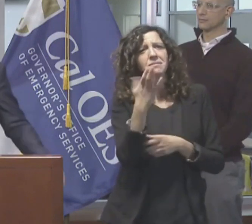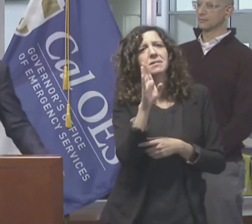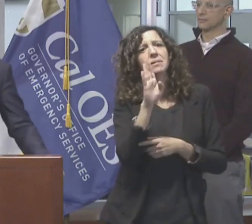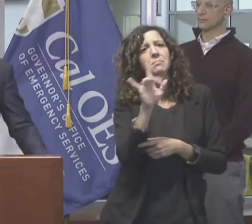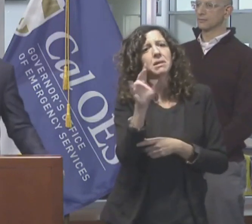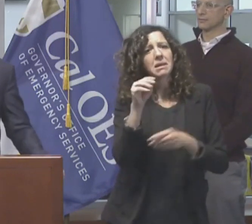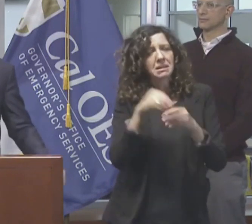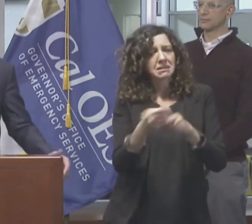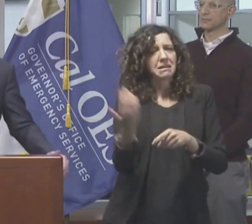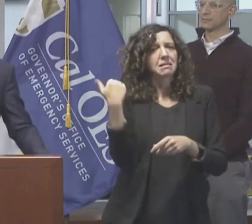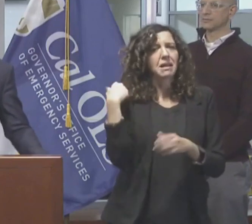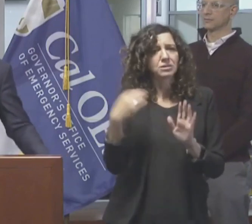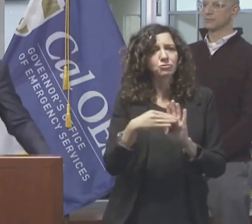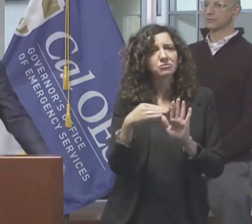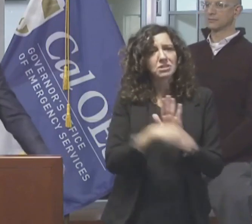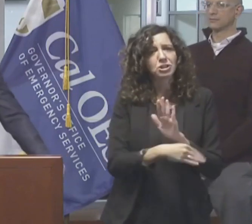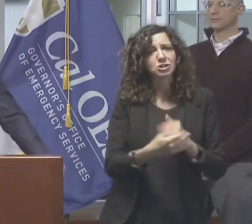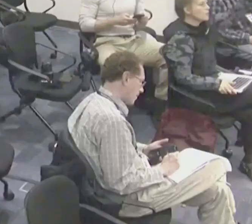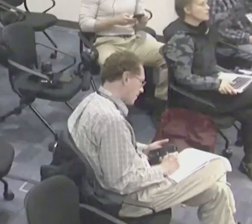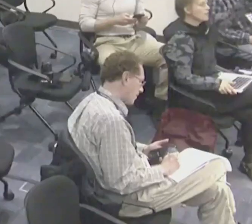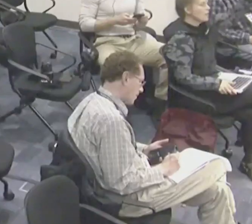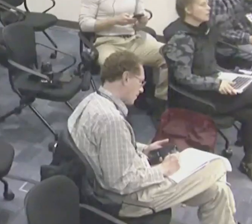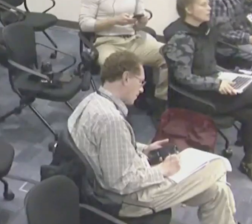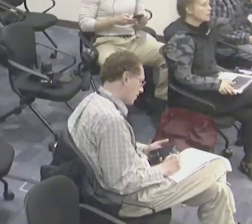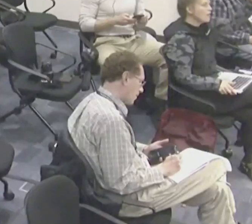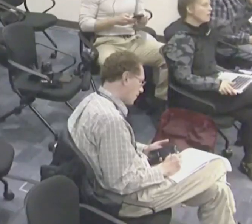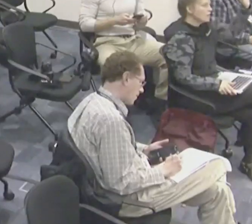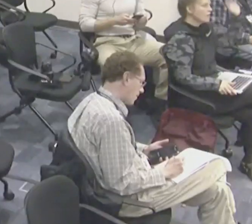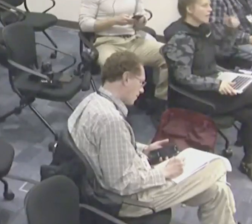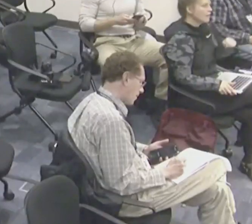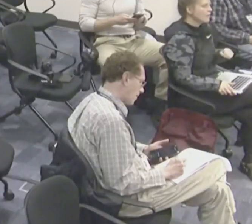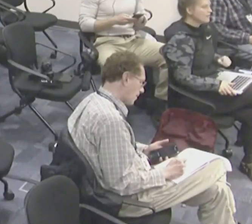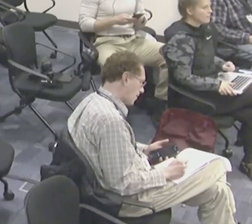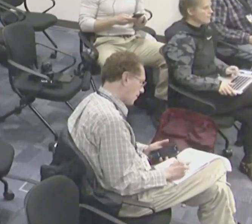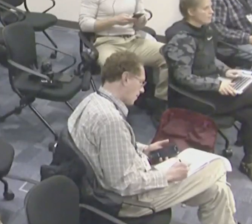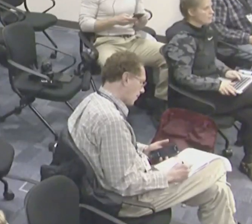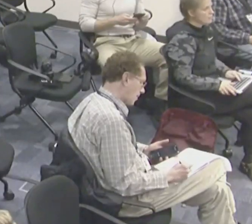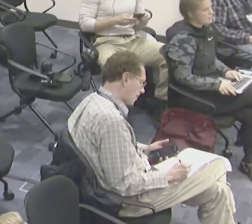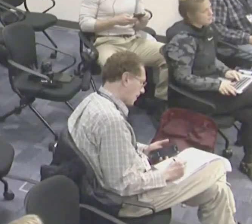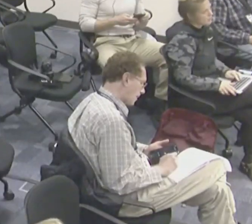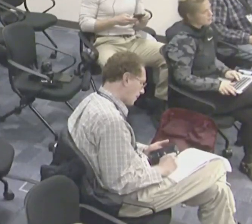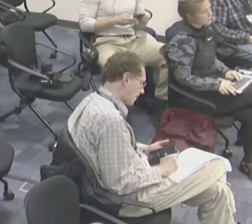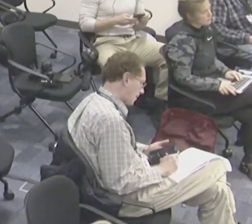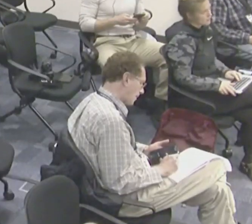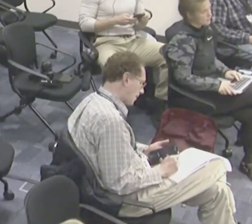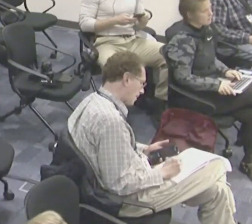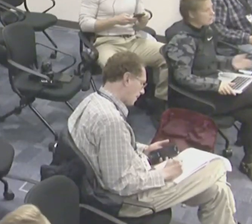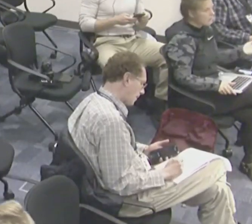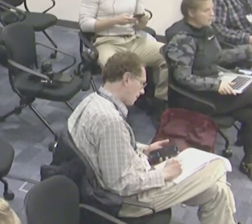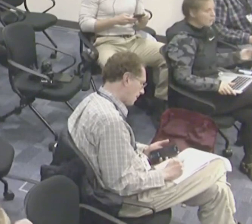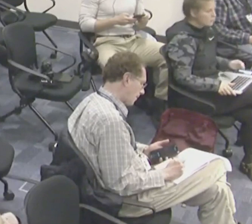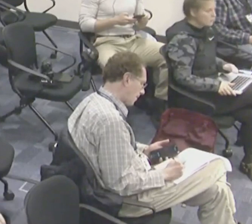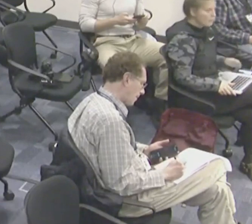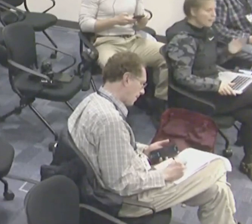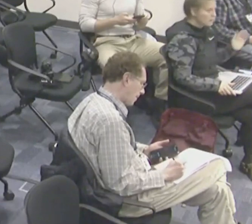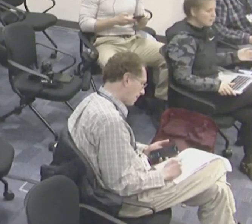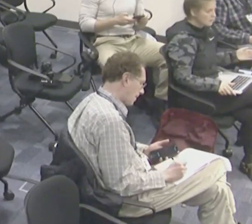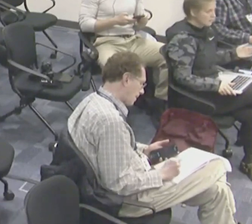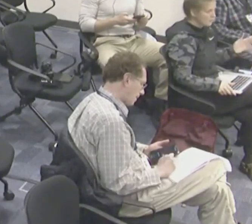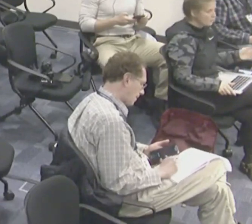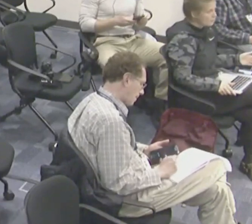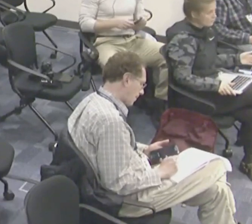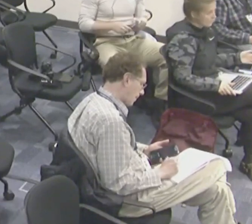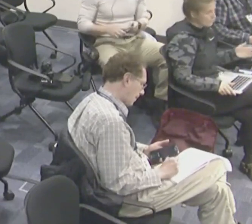the last downturn. So. Follow-up question. California has a very large immigrant population. So back